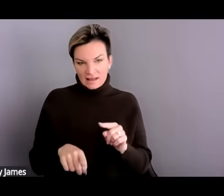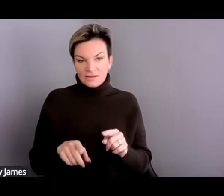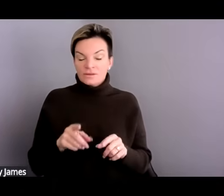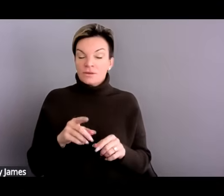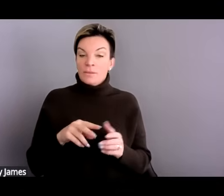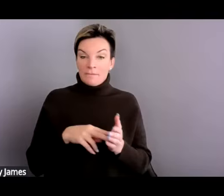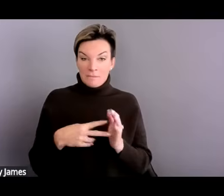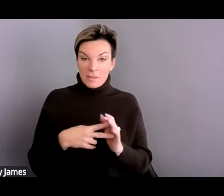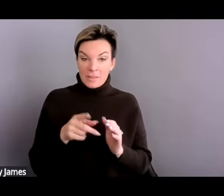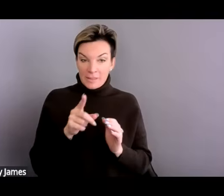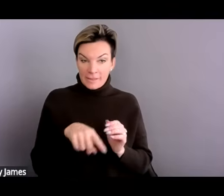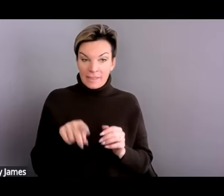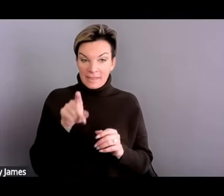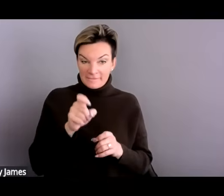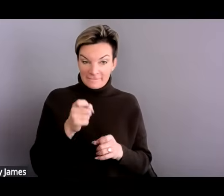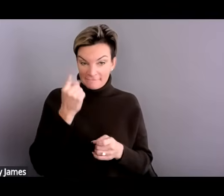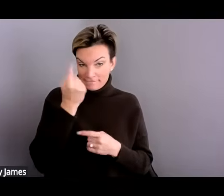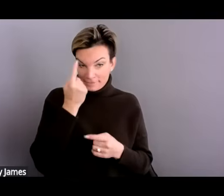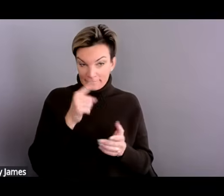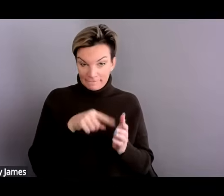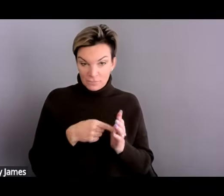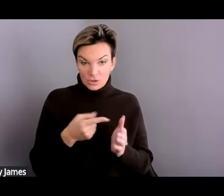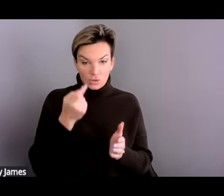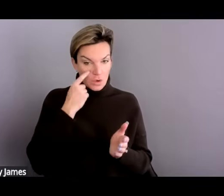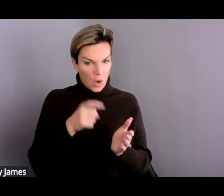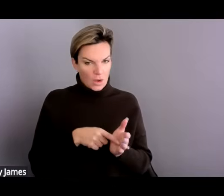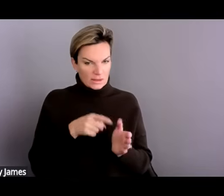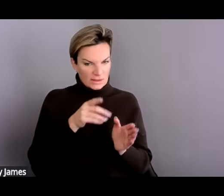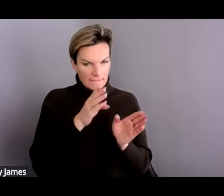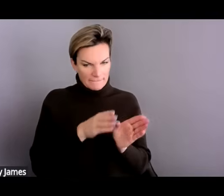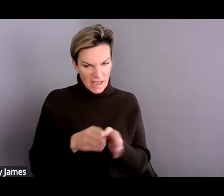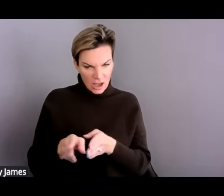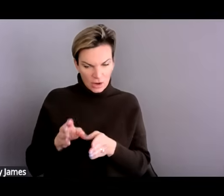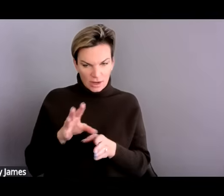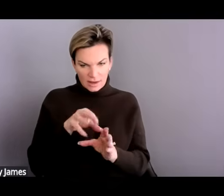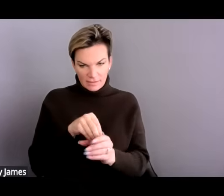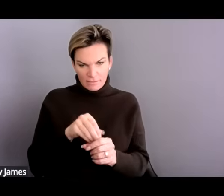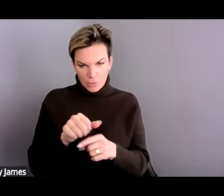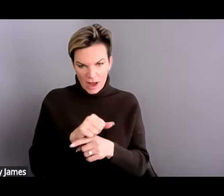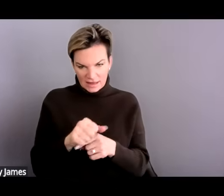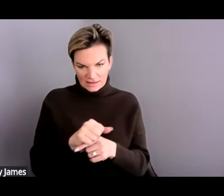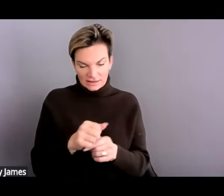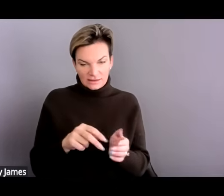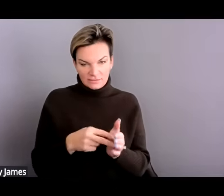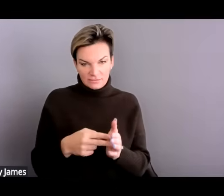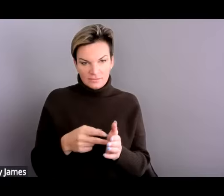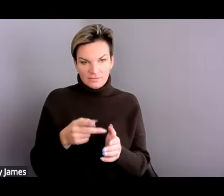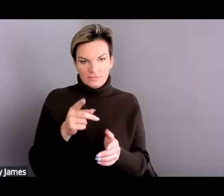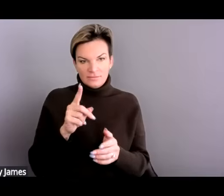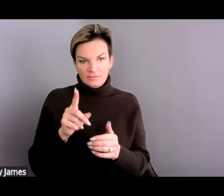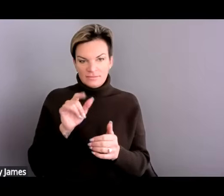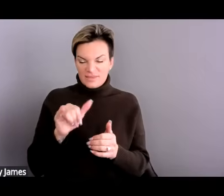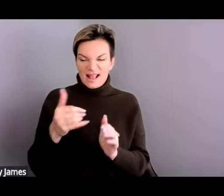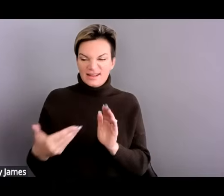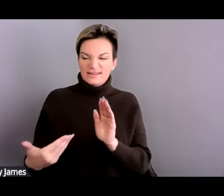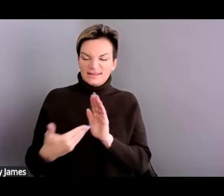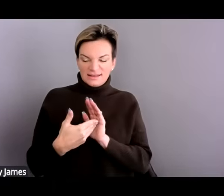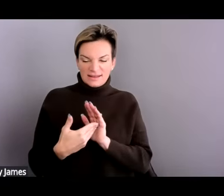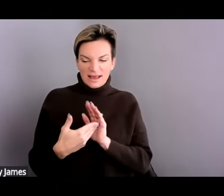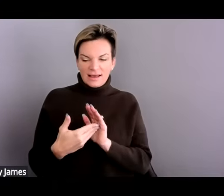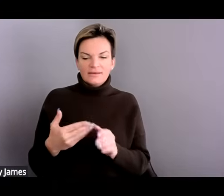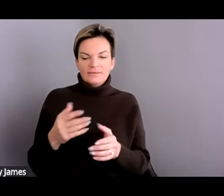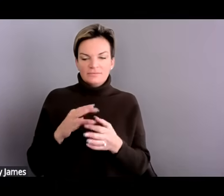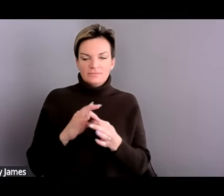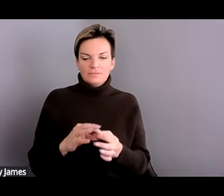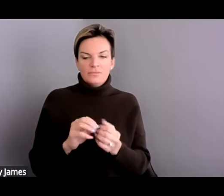happen when you get a pattern in practice attack, challenge to circulator